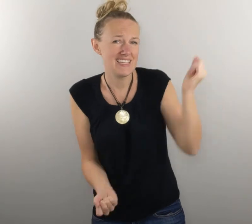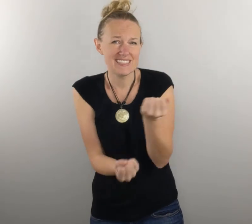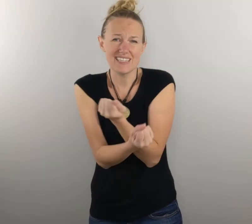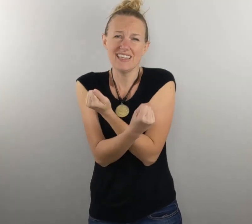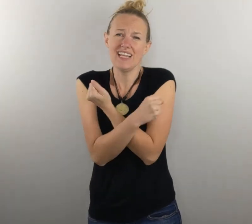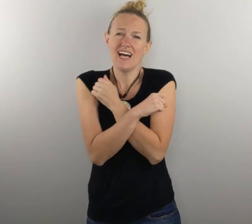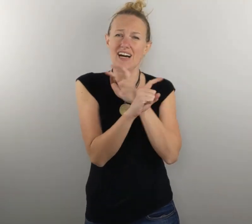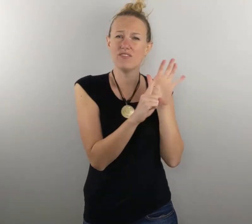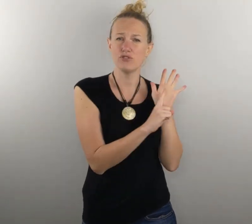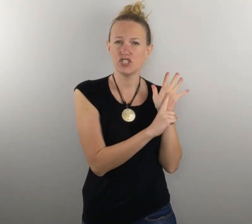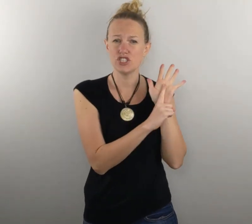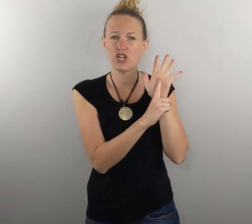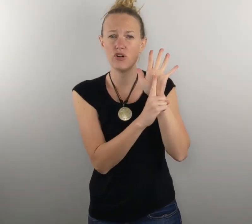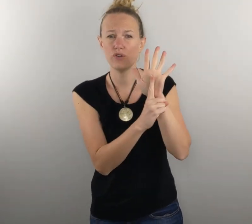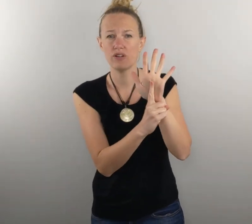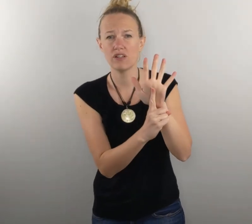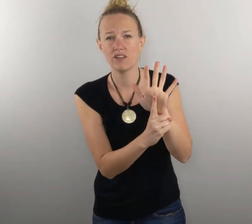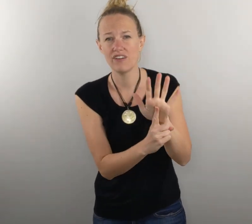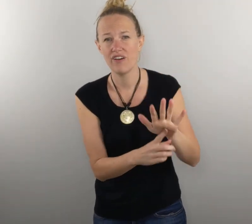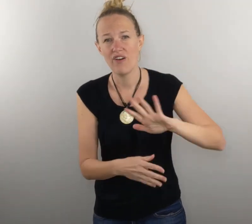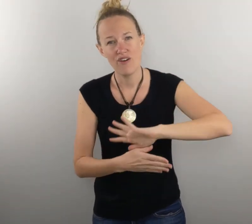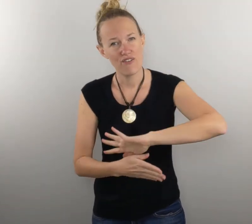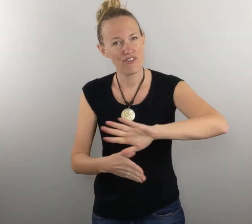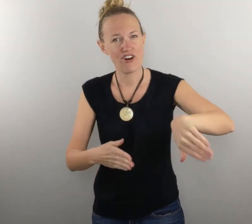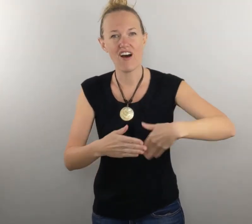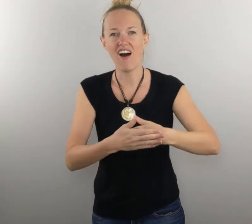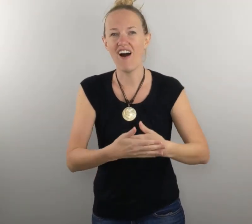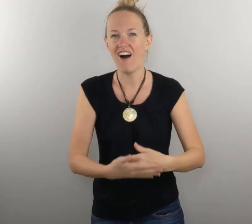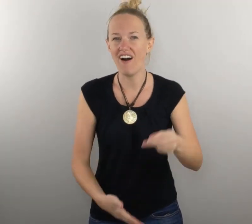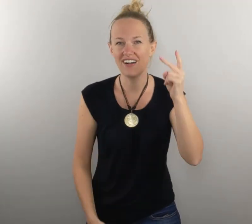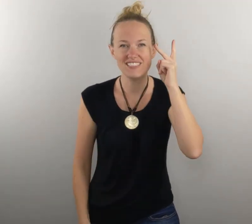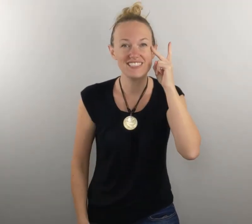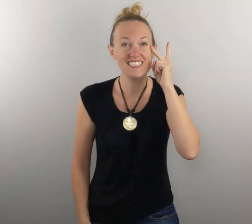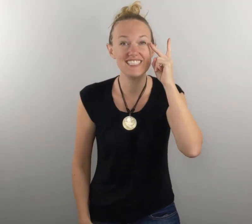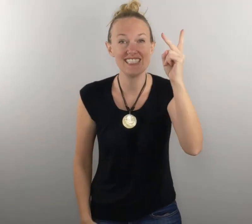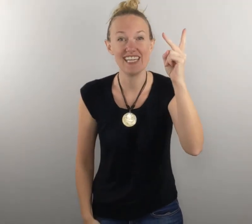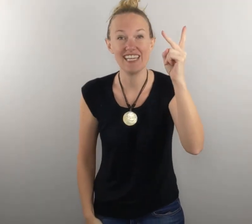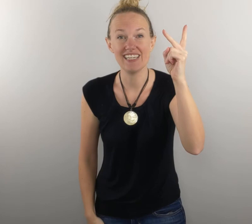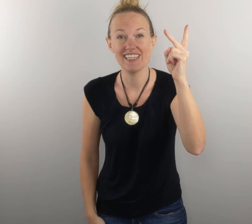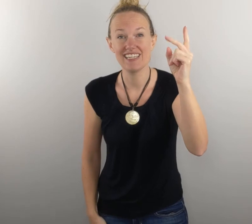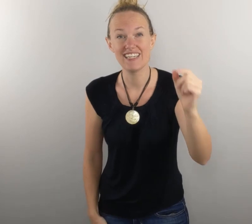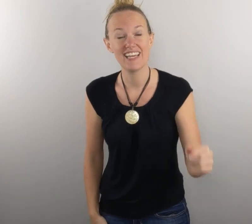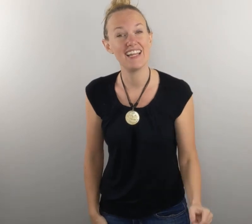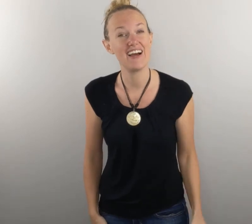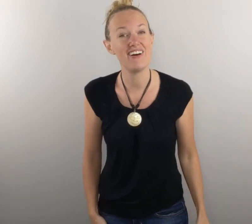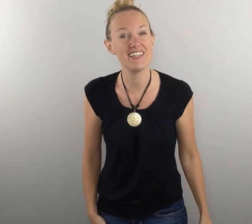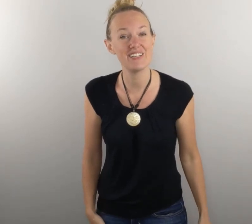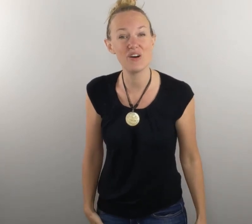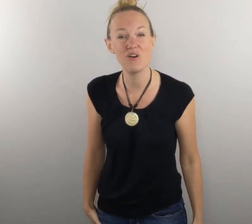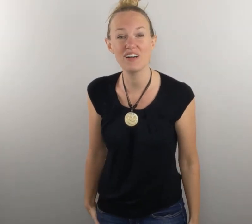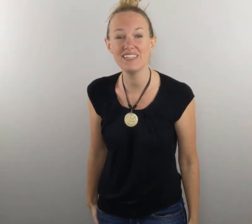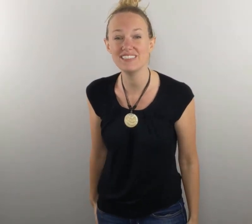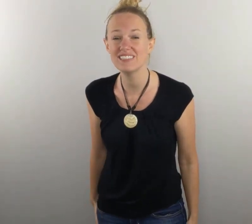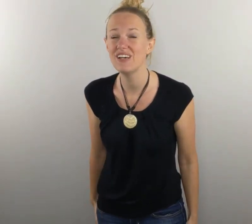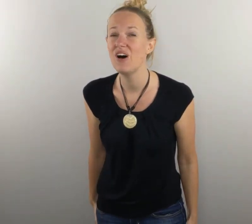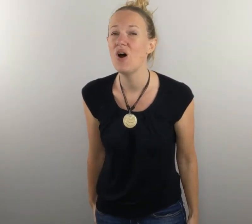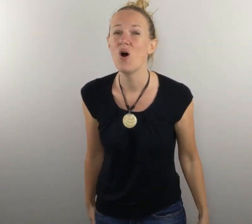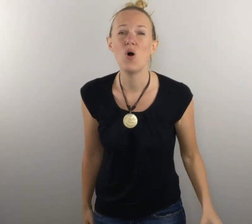his love was shown for all to see. And now on to the chorus. Oh,